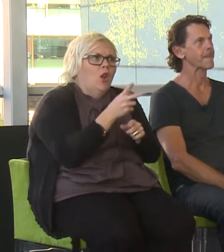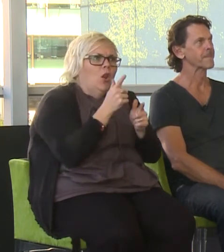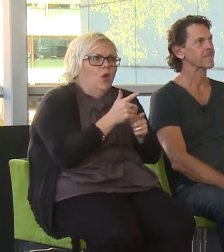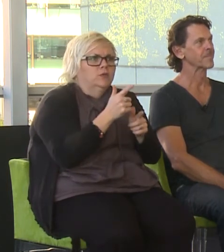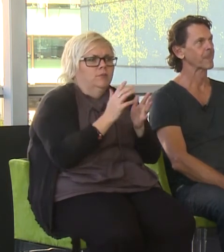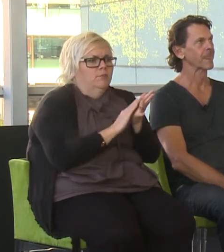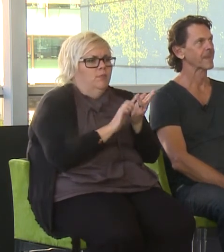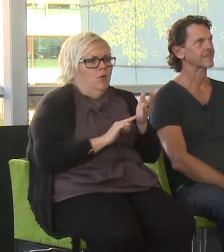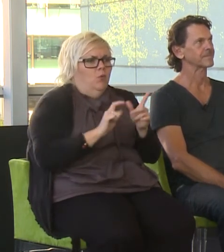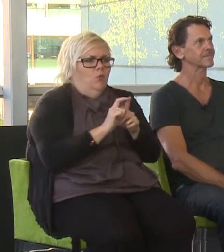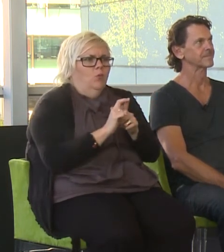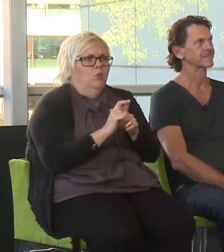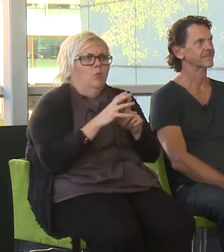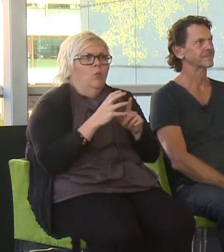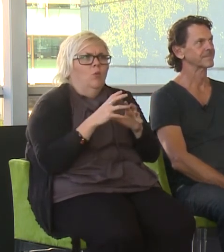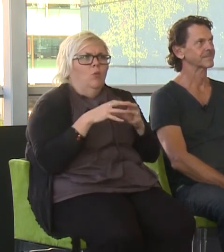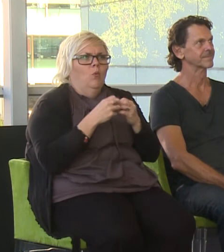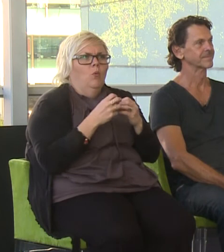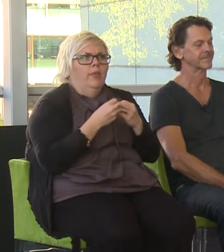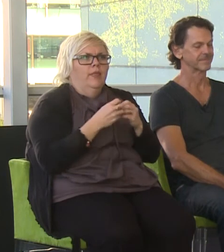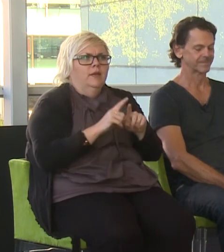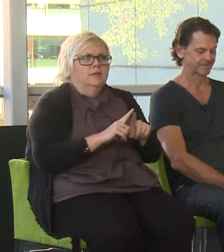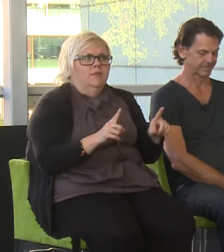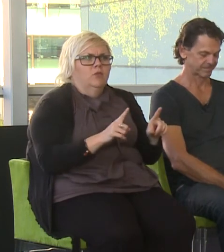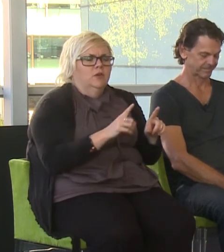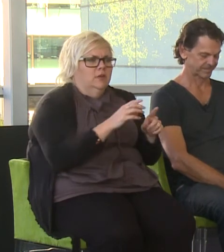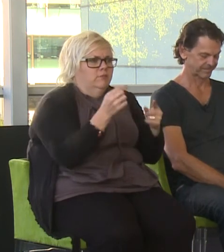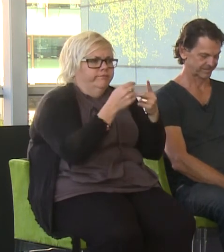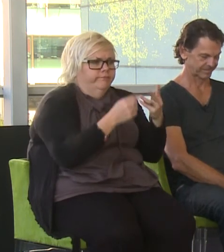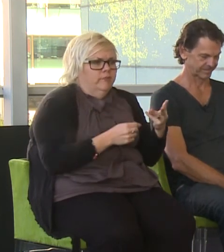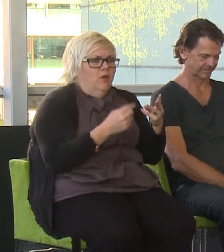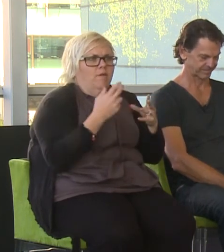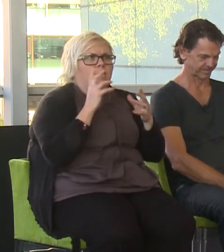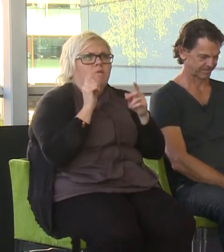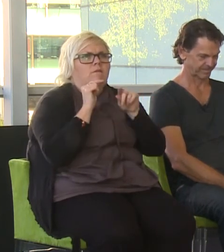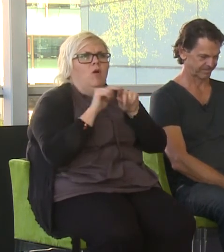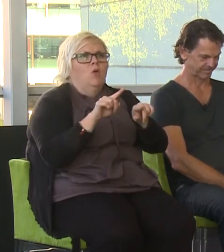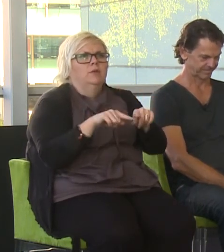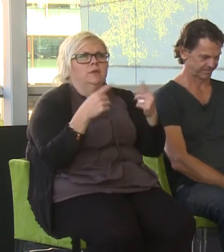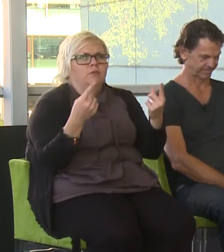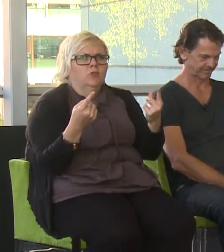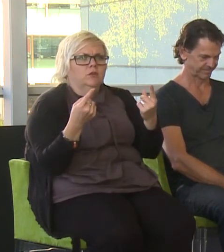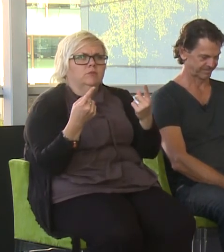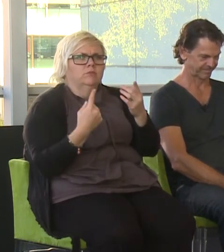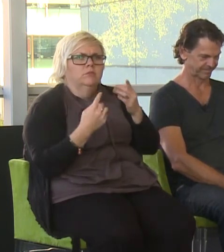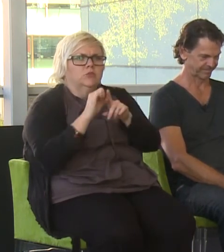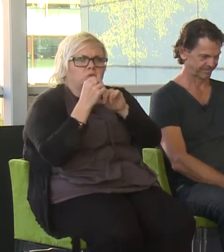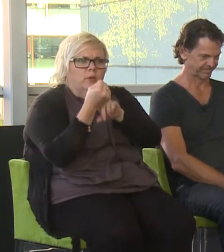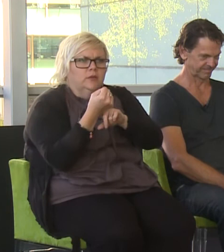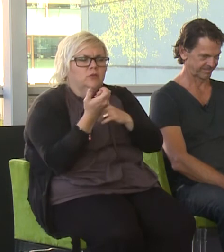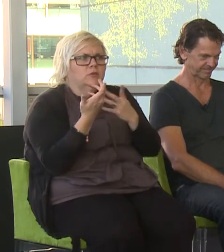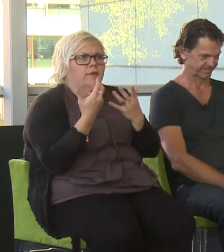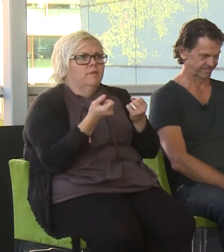all prepared with different characteristics for different situations. Hero quality hammers for close-up work,